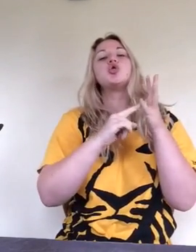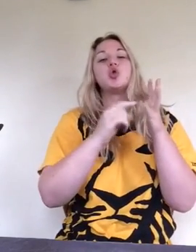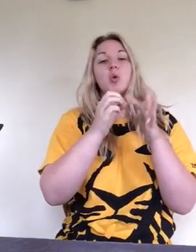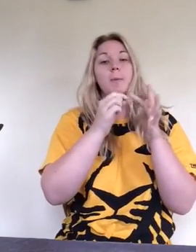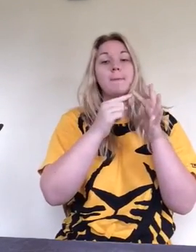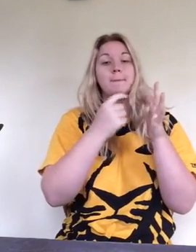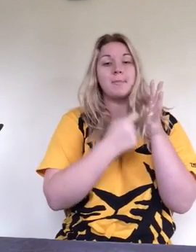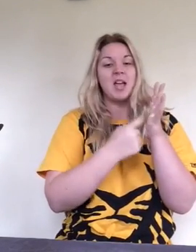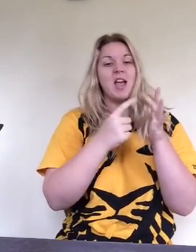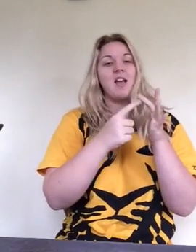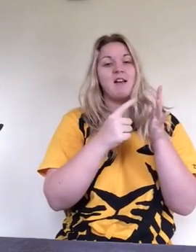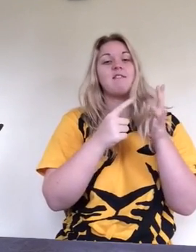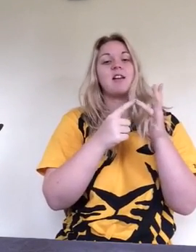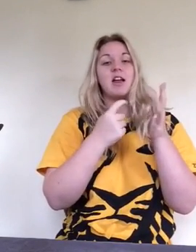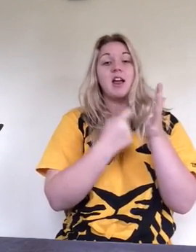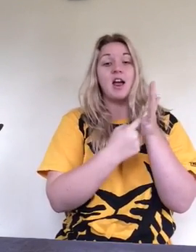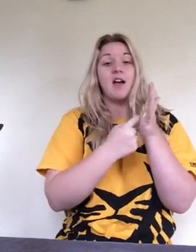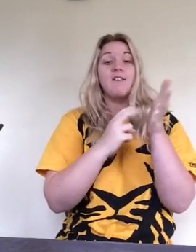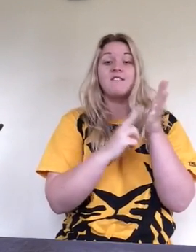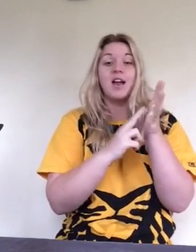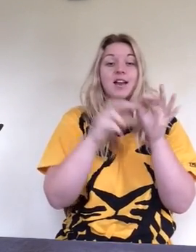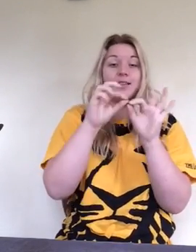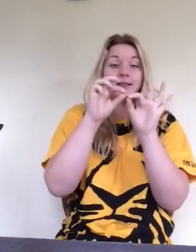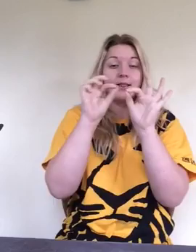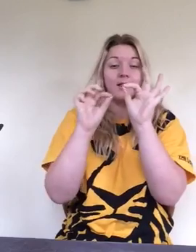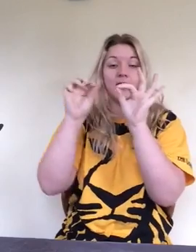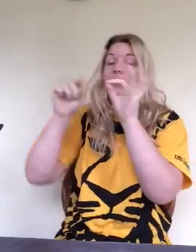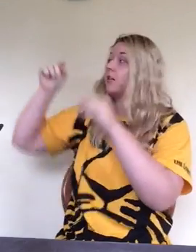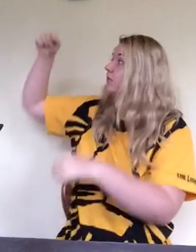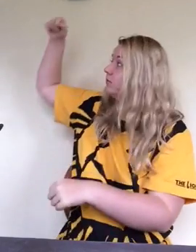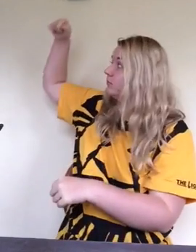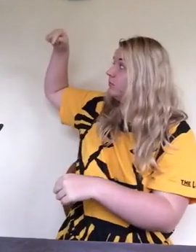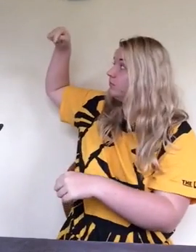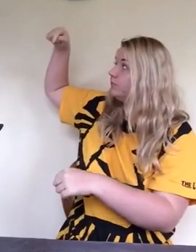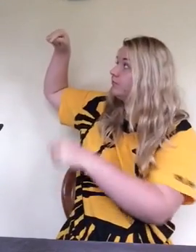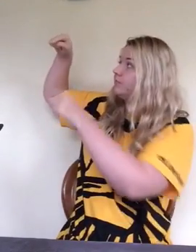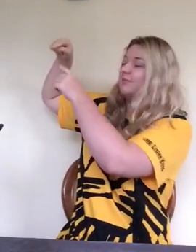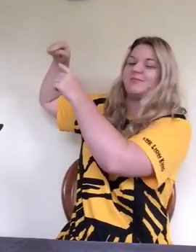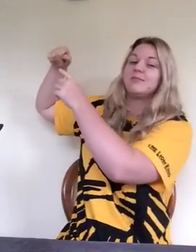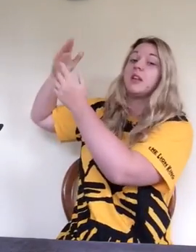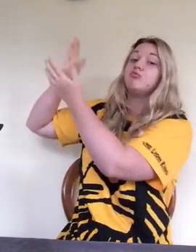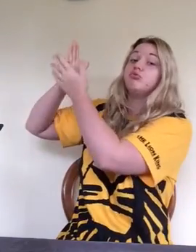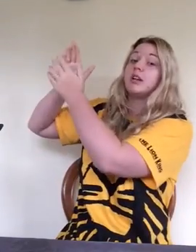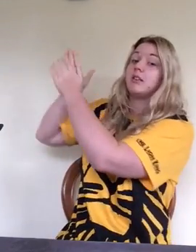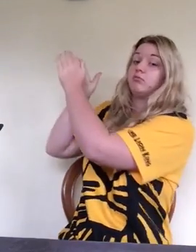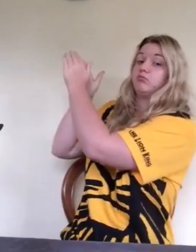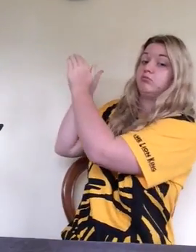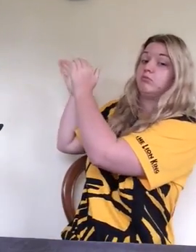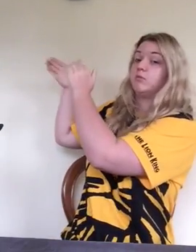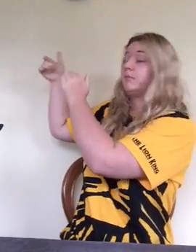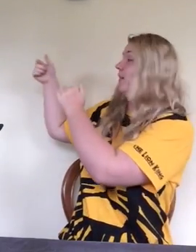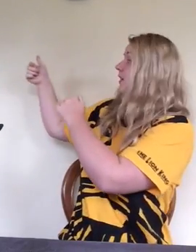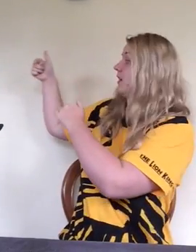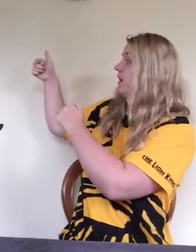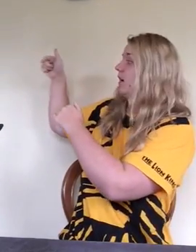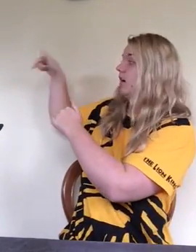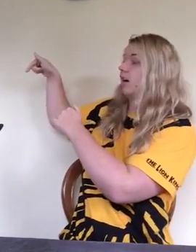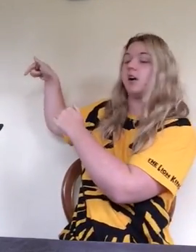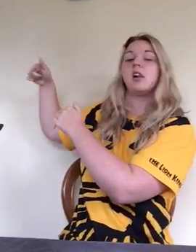vein. And at the bottom here, you can't see it because it's on the other side of the heart. But there's another vein called the inferior vena cava.